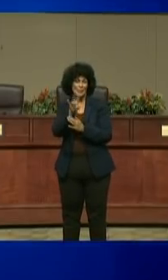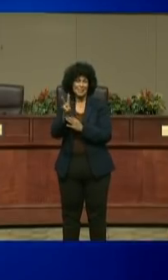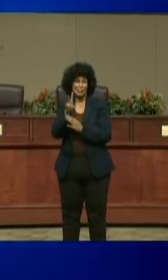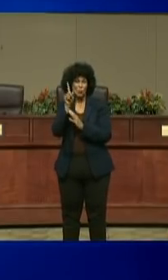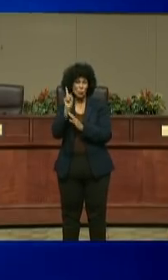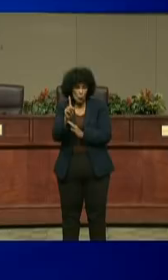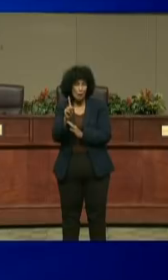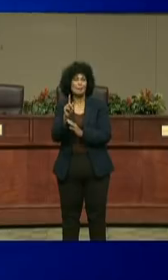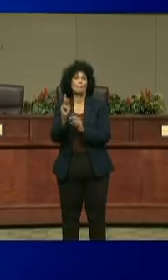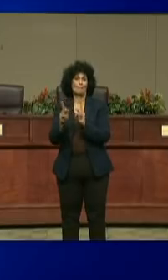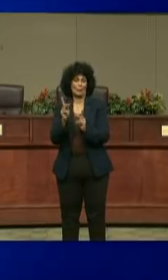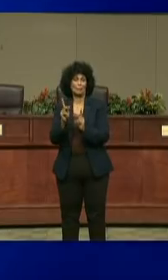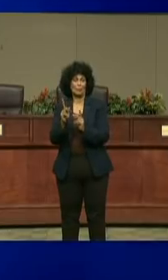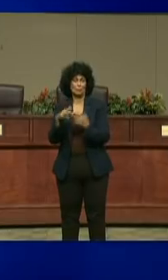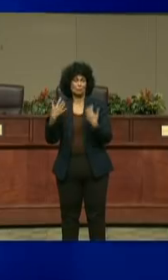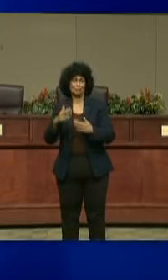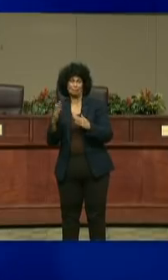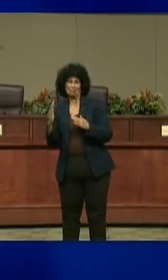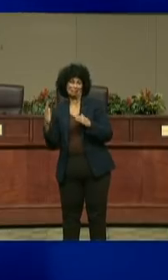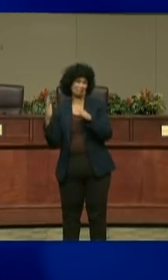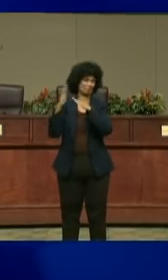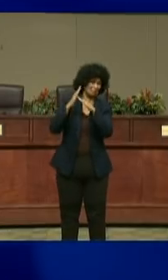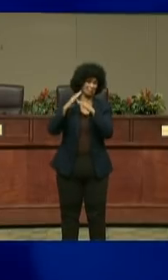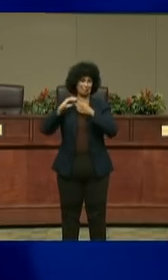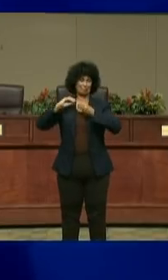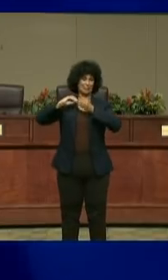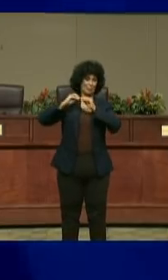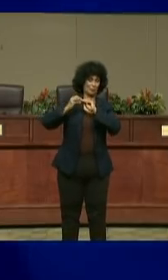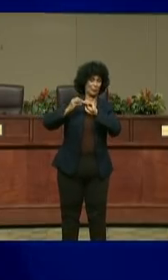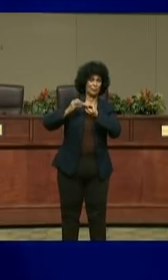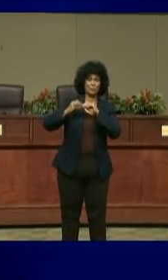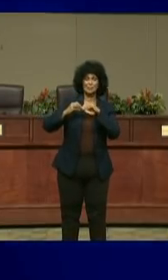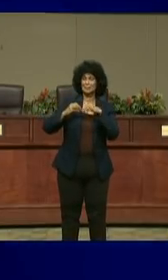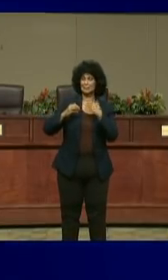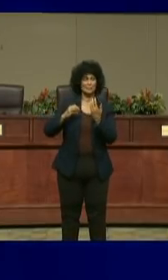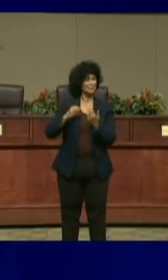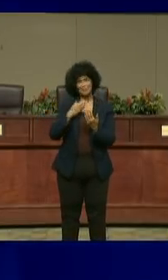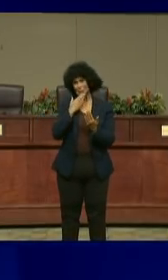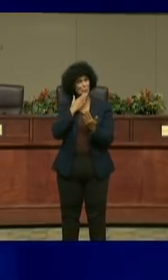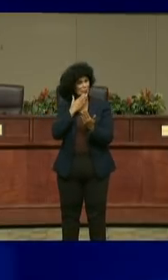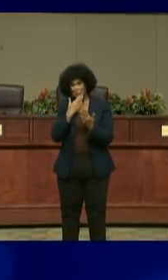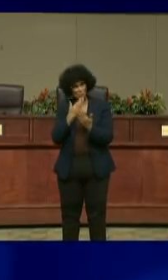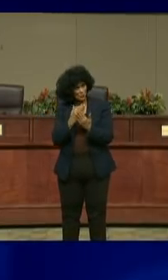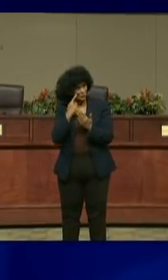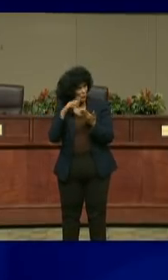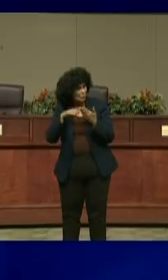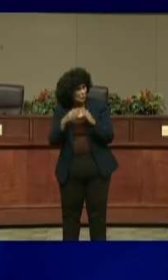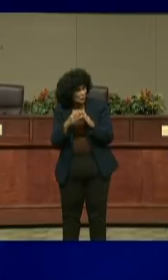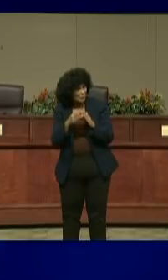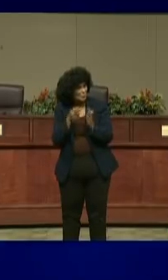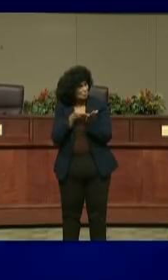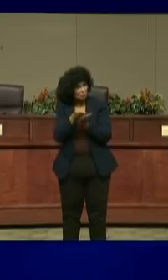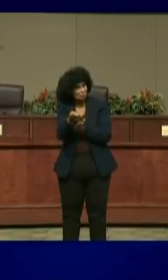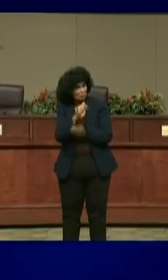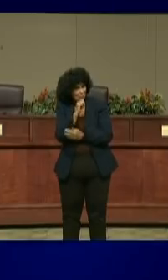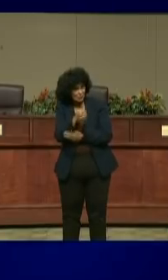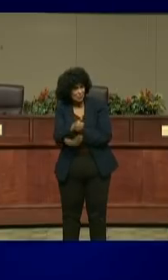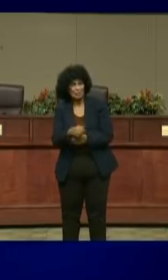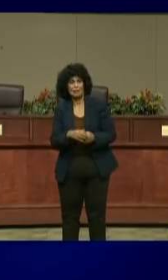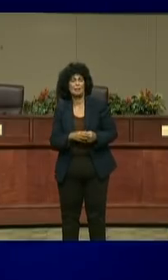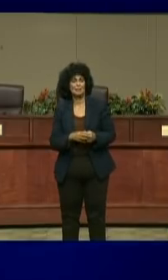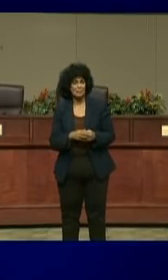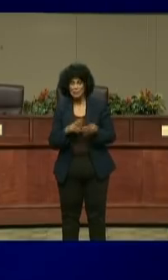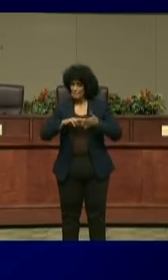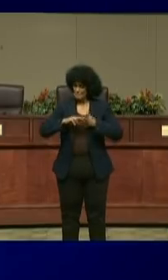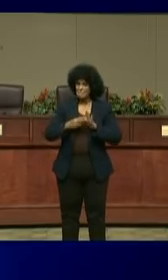1,371 new cases reported. These numbers, quite frankly, are not good for us as a community. It sends a bit